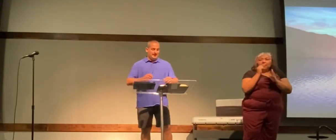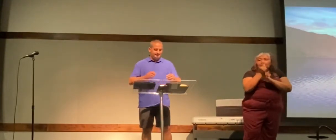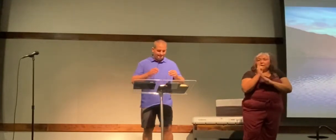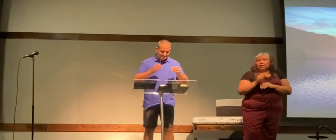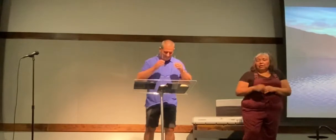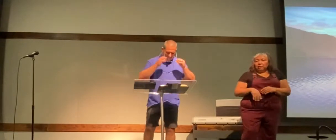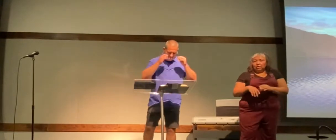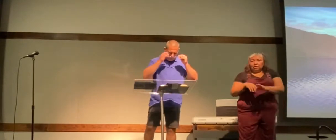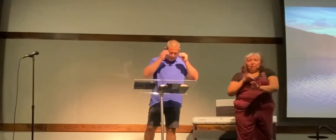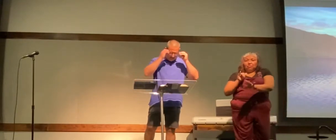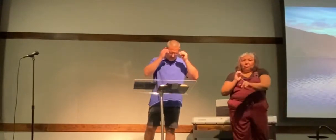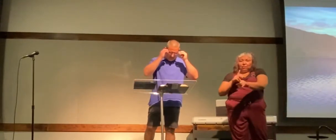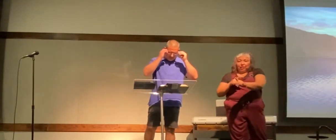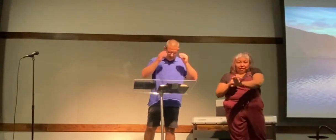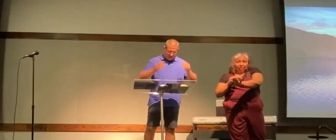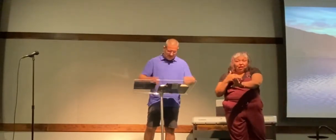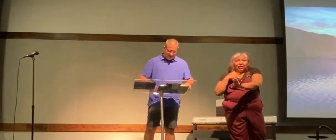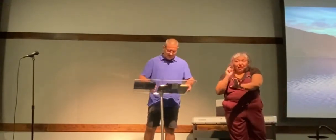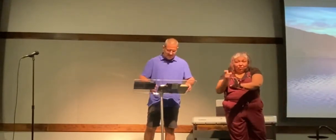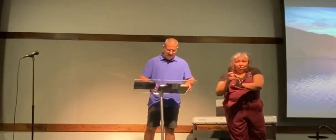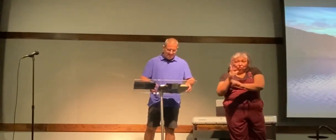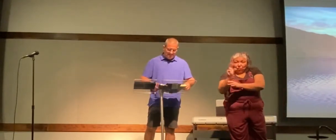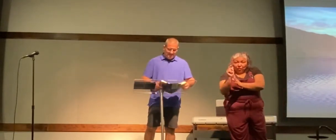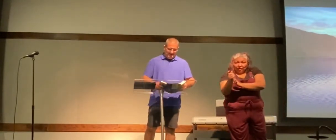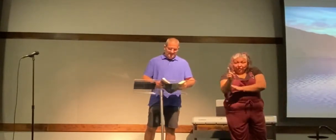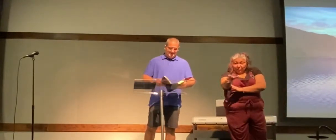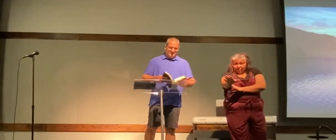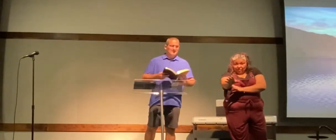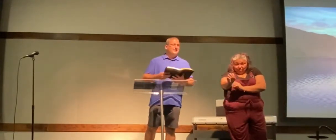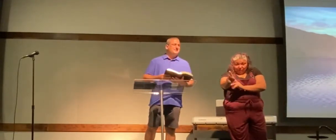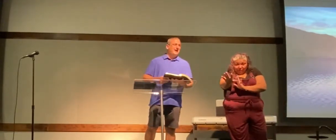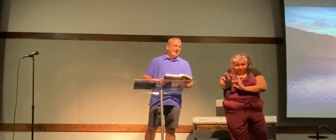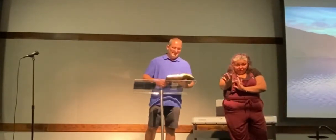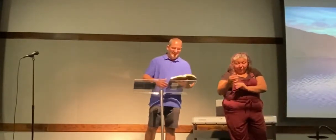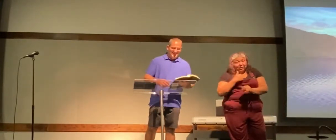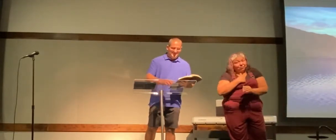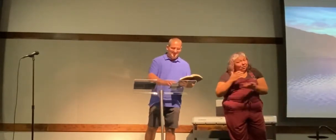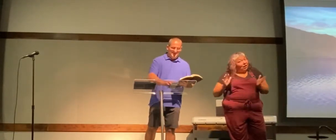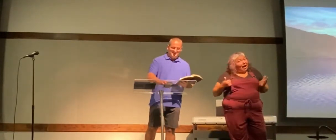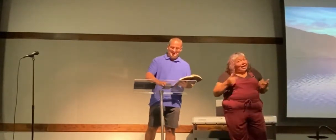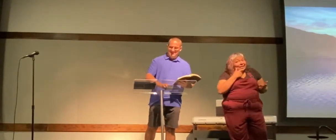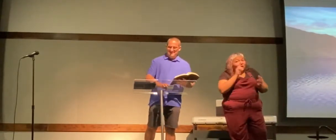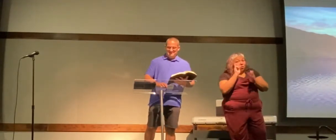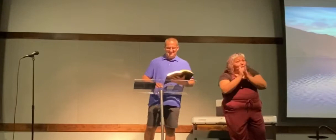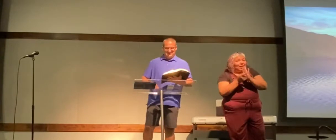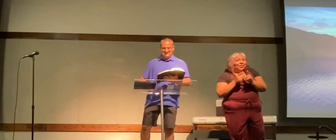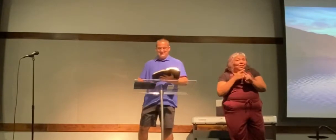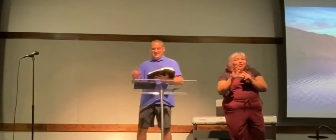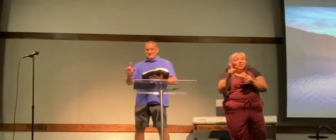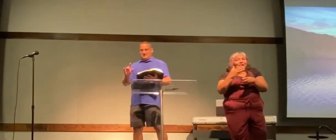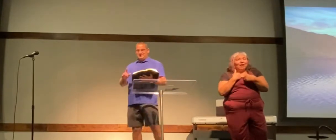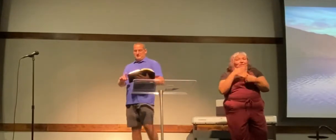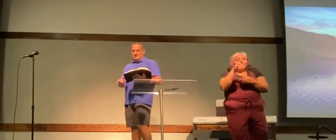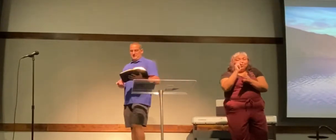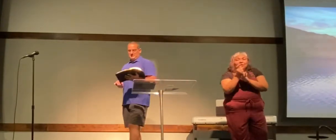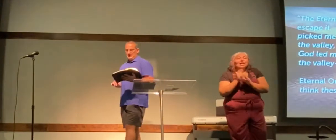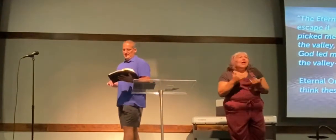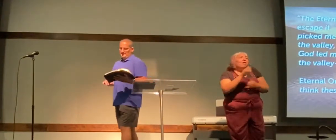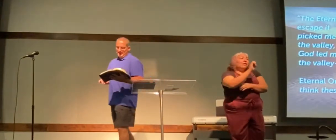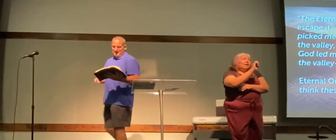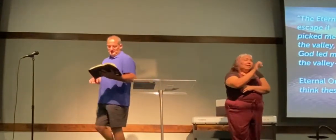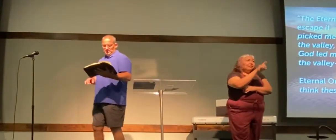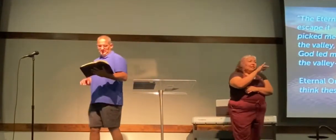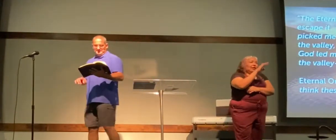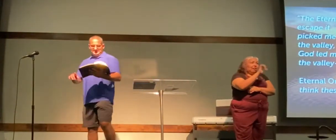Give me a minute. Oh, okay. I'm going to give you 30 seconds, all right? So I'm sorry. I said I'd give you a minute, but now you get 30 seconds. So Ezekiel